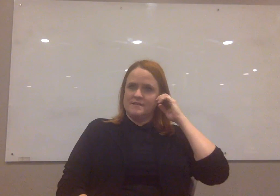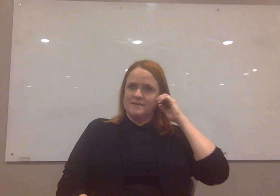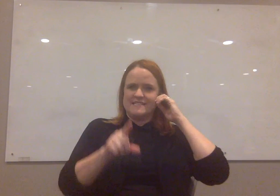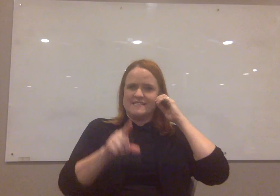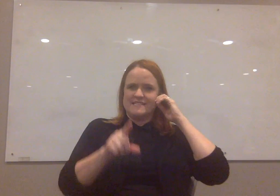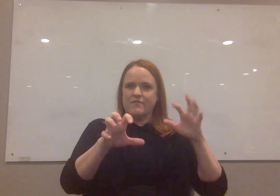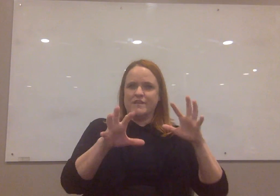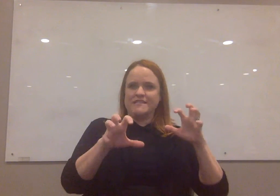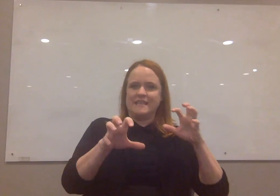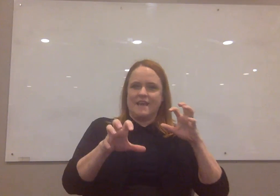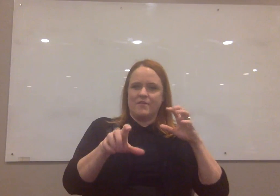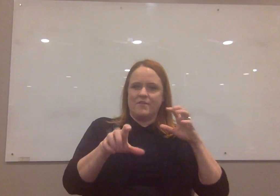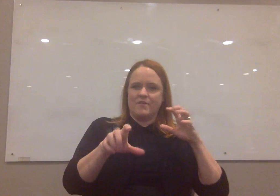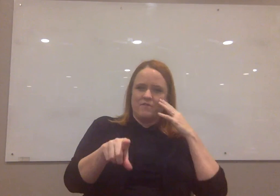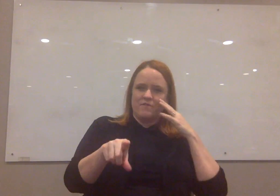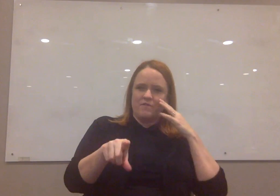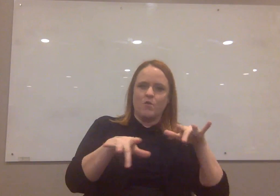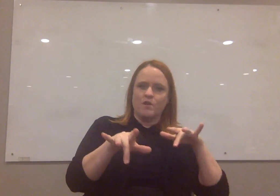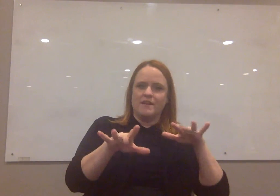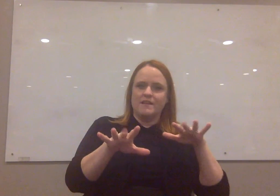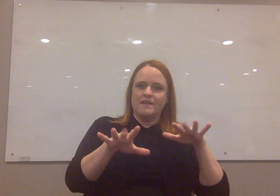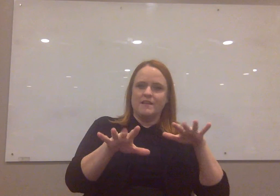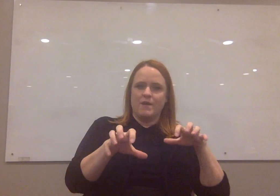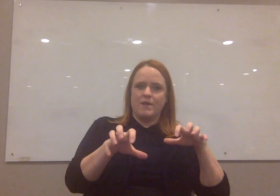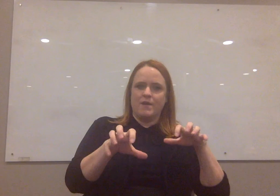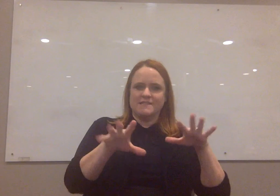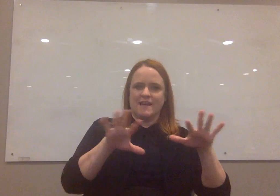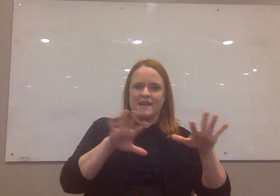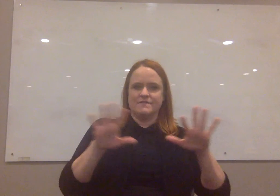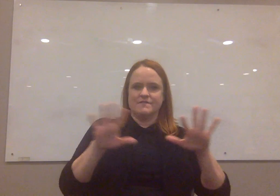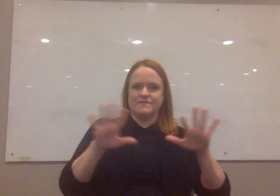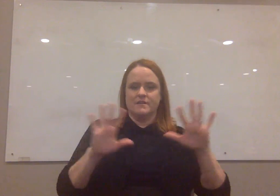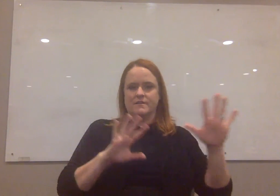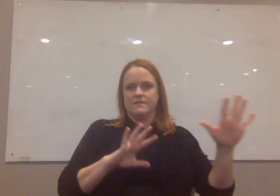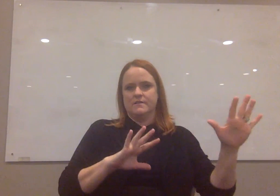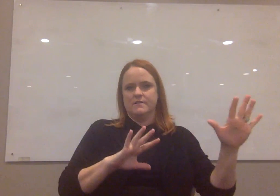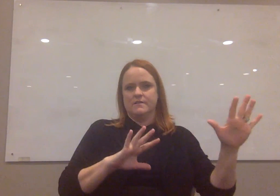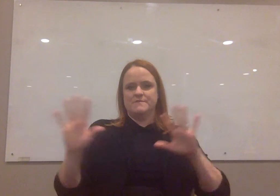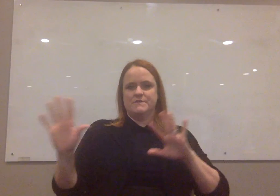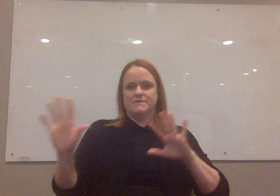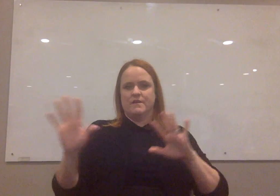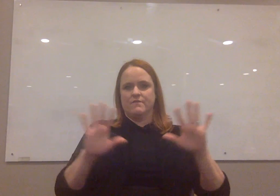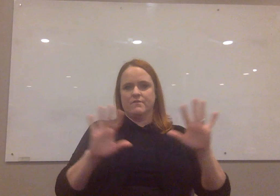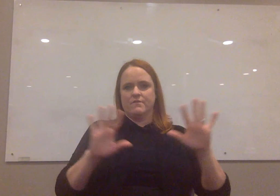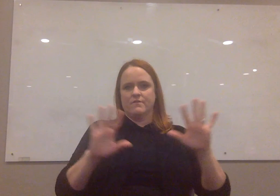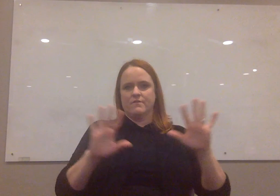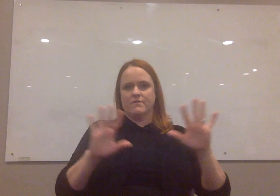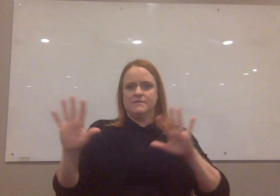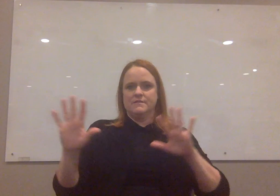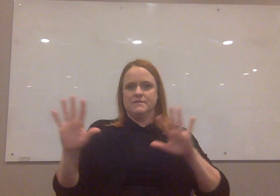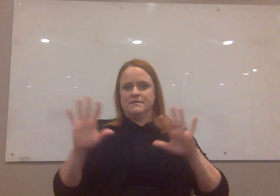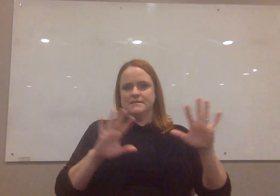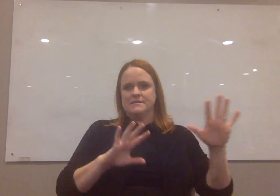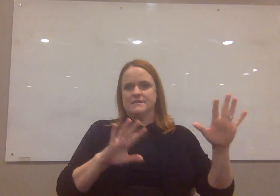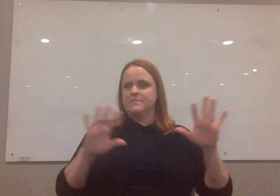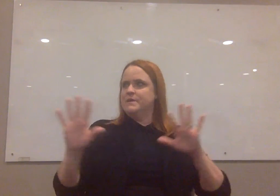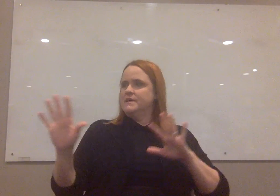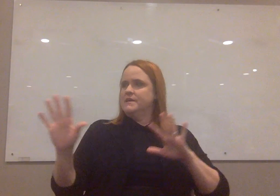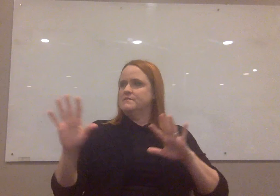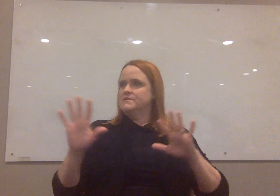know It's how kind you of come up with freezing. that I don't one. know if it recorded it that way, but it's kind of starting to. It's been doing that for a while. Yeah, well, Yeah. Bit Well, we'll